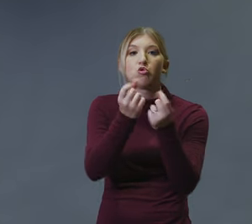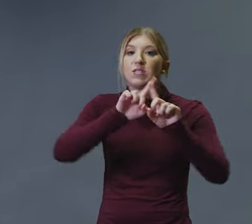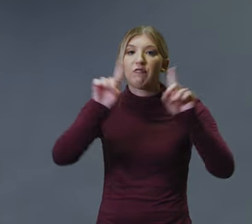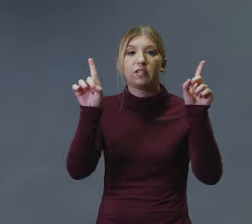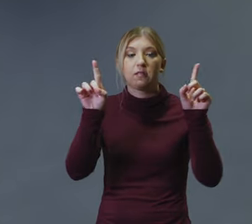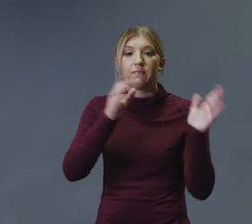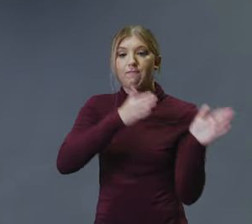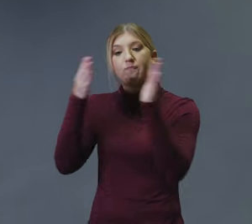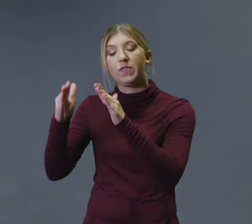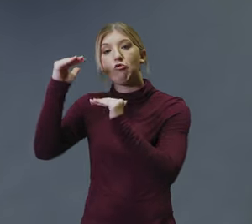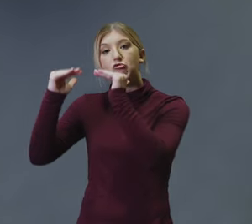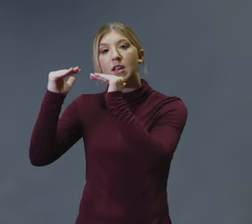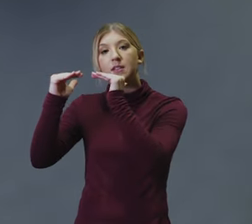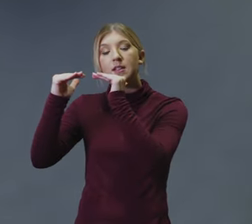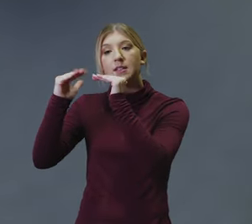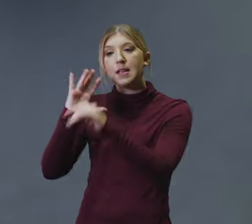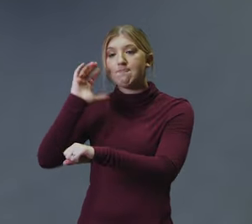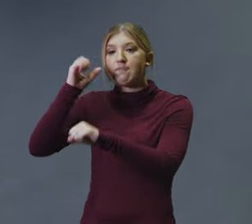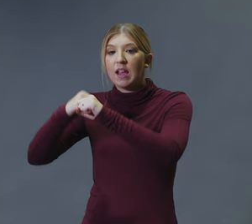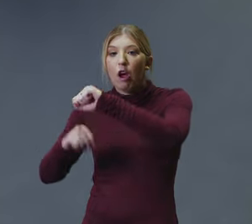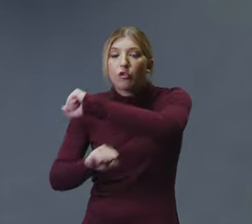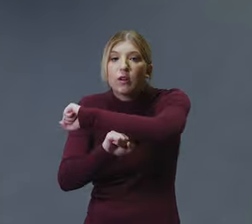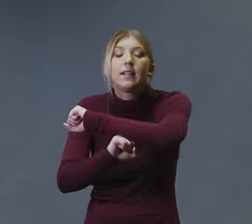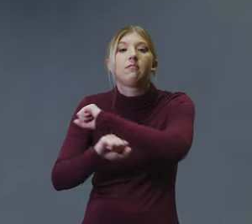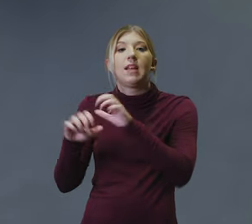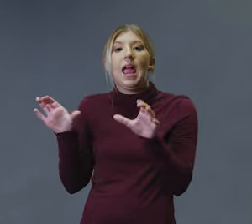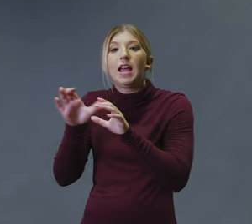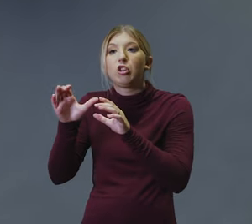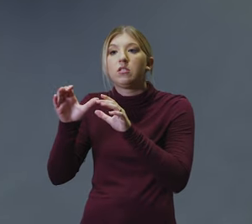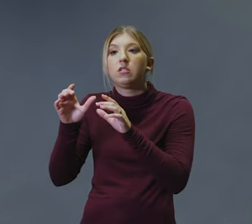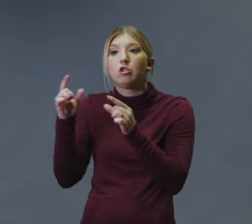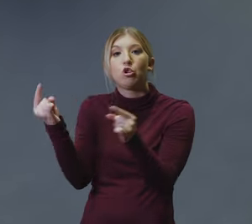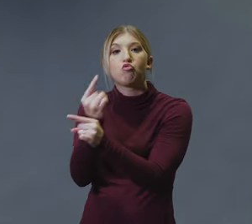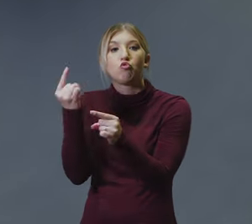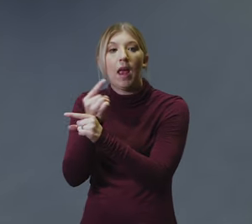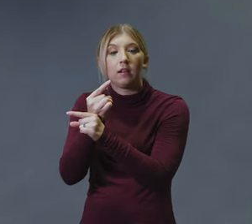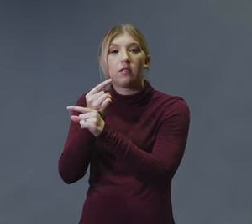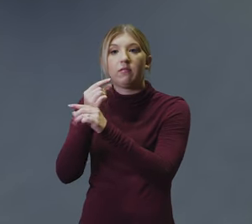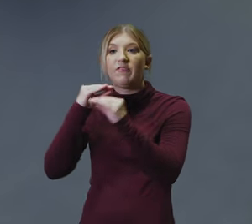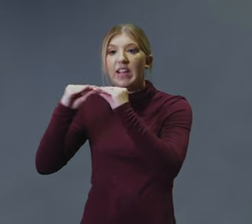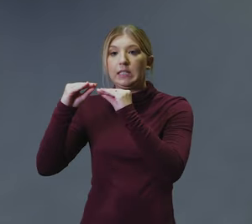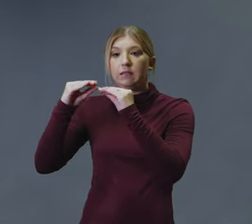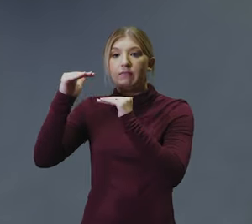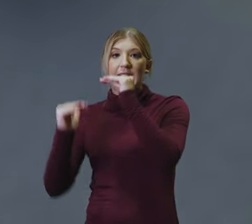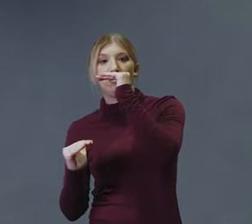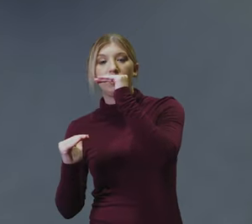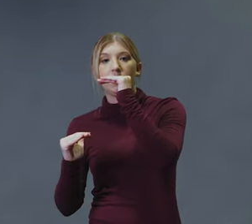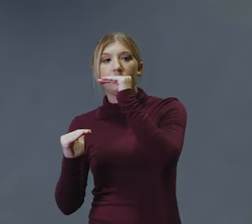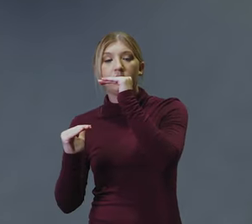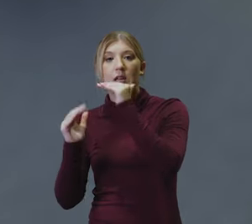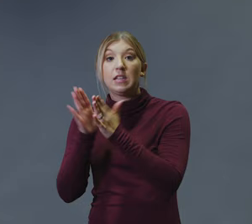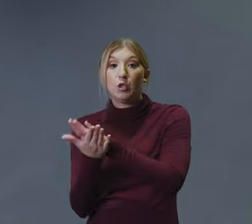And justice is described as concrete actions taken to correct injustice in order to create